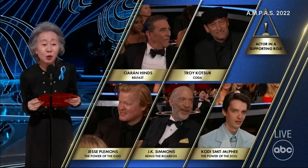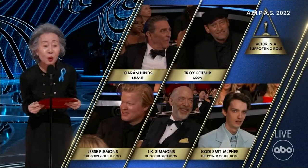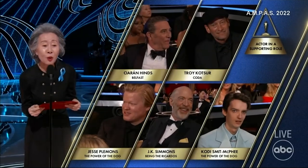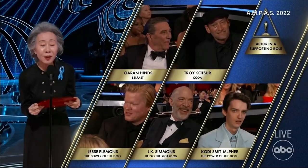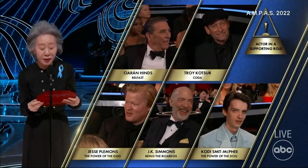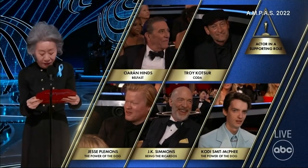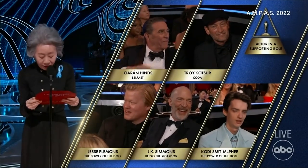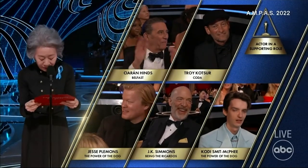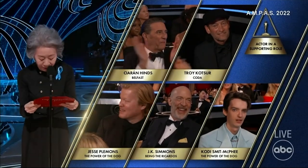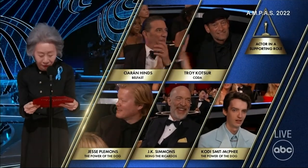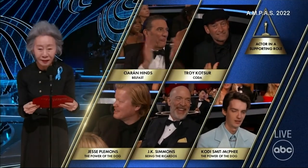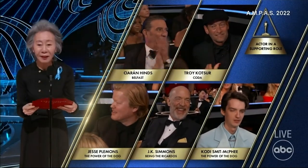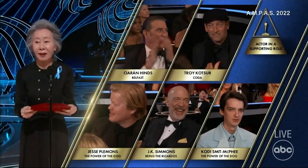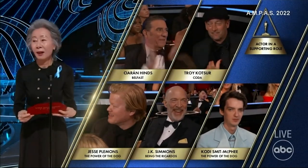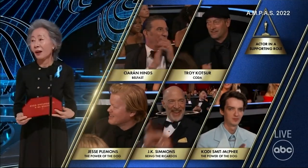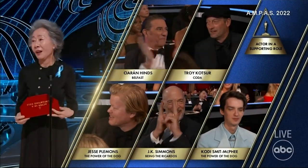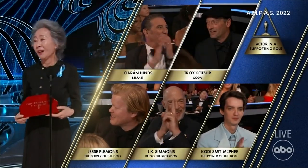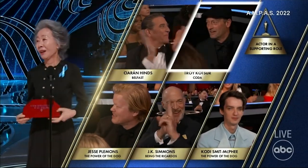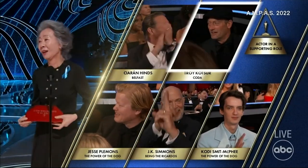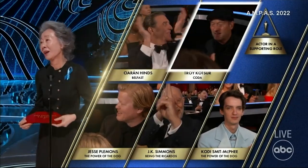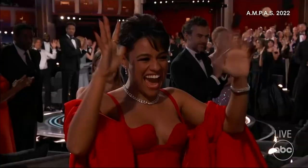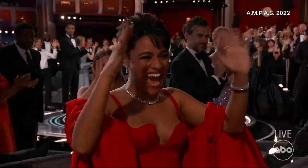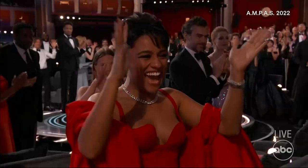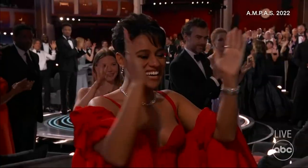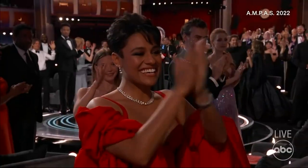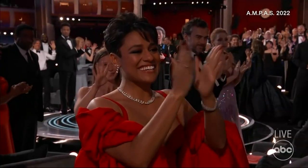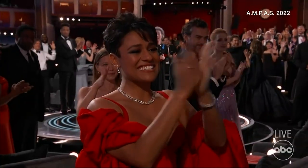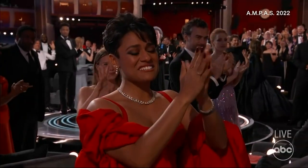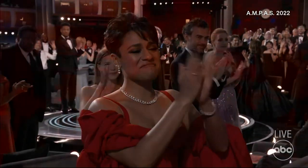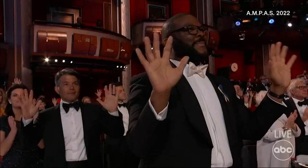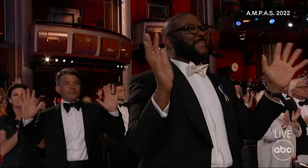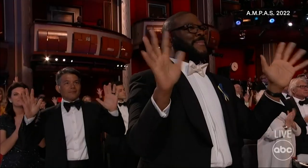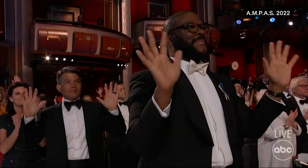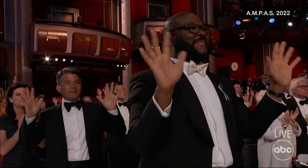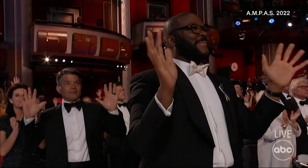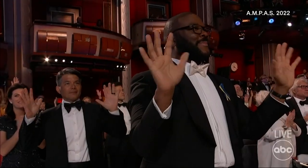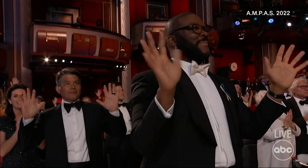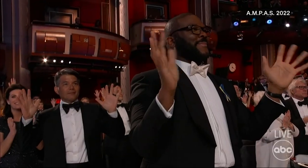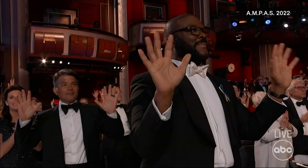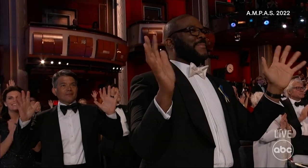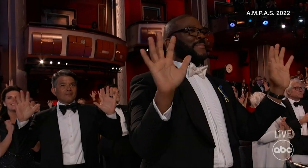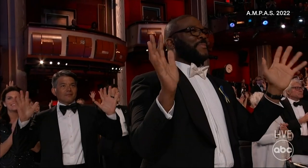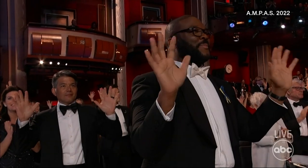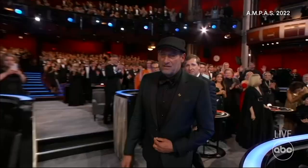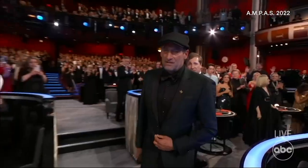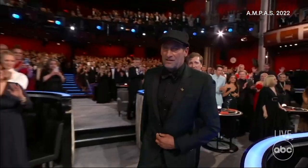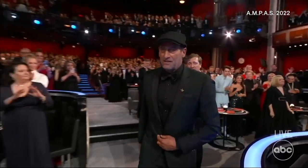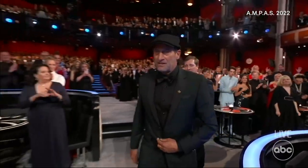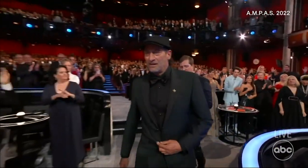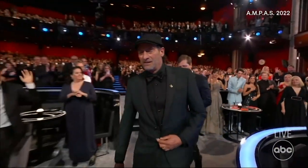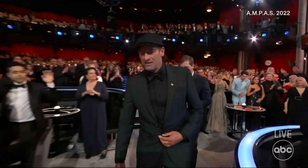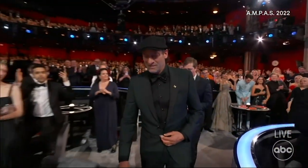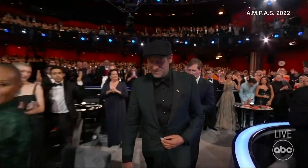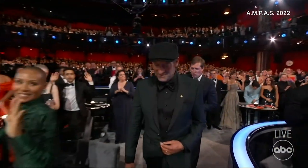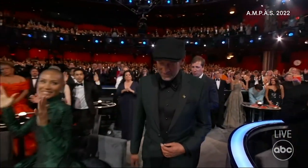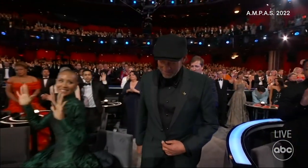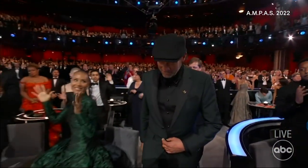Troy Kutzer. Troy Kutzer's Oscar win for Best Supporting Actor was filled with emotion.